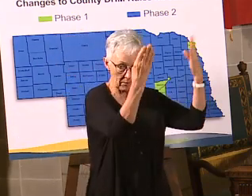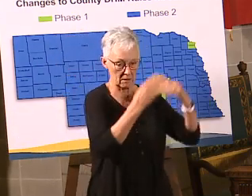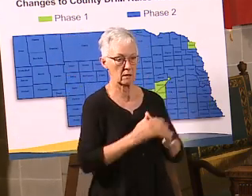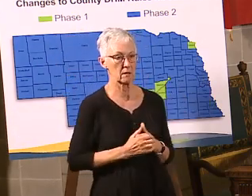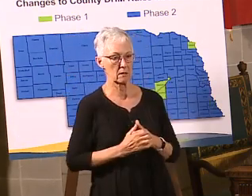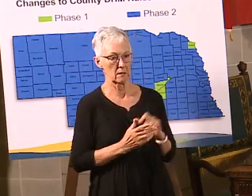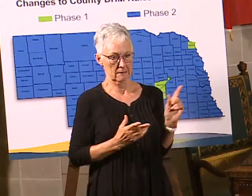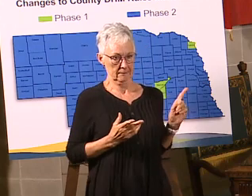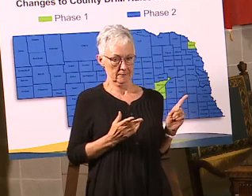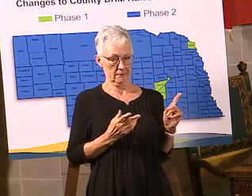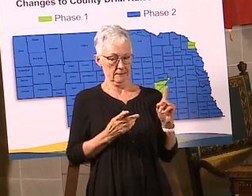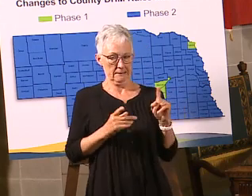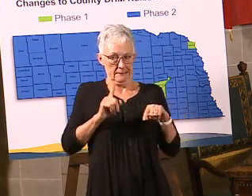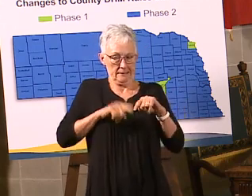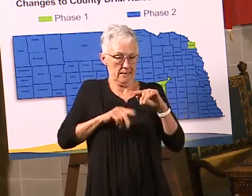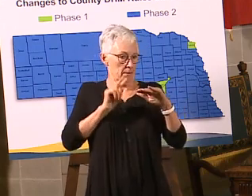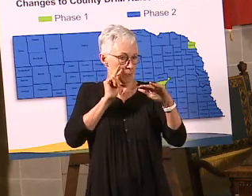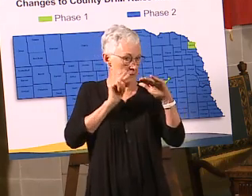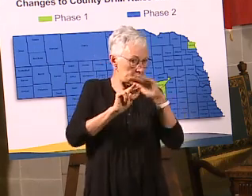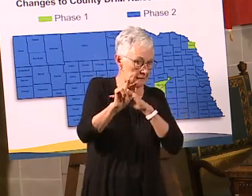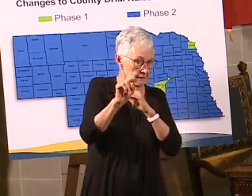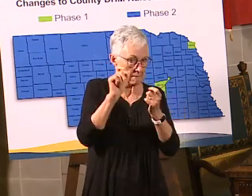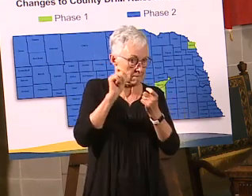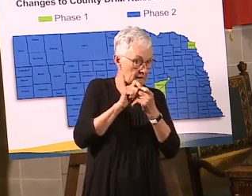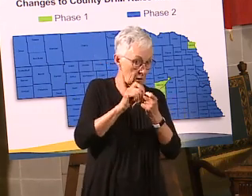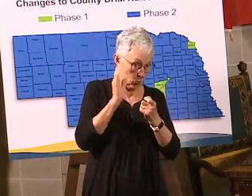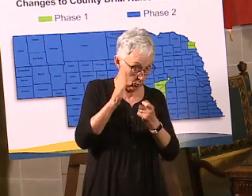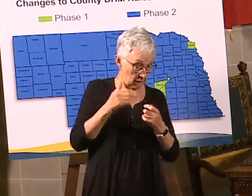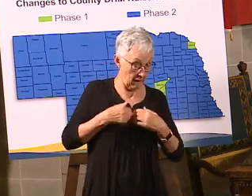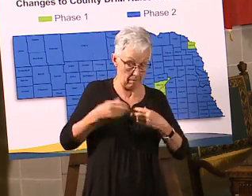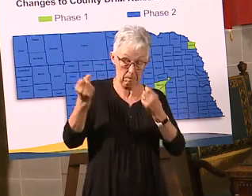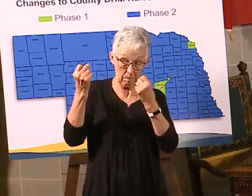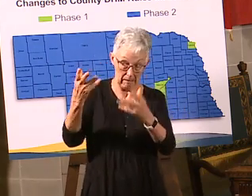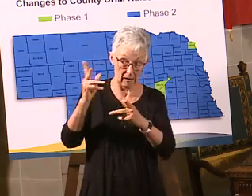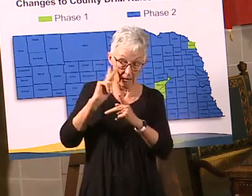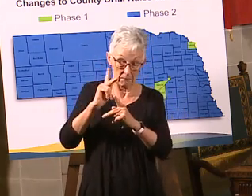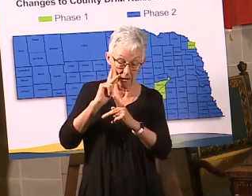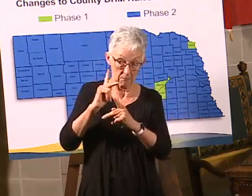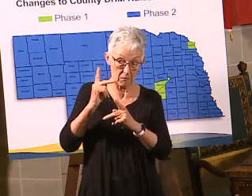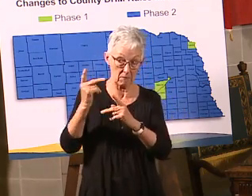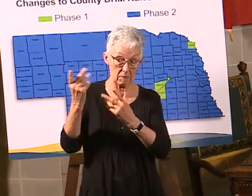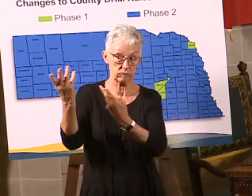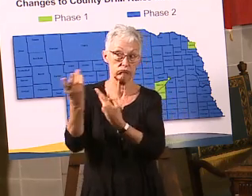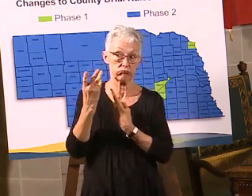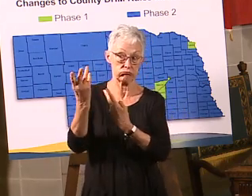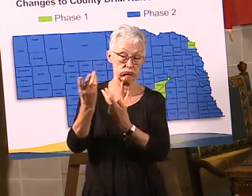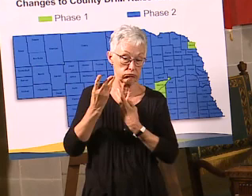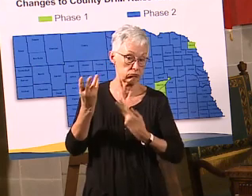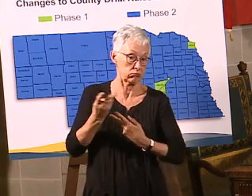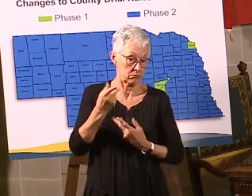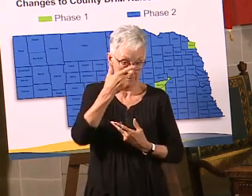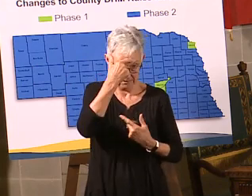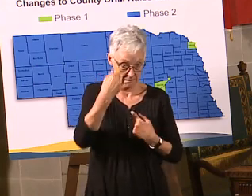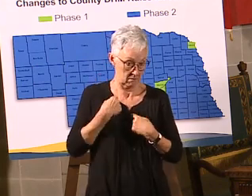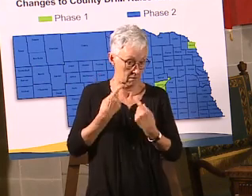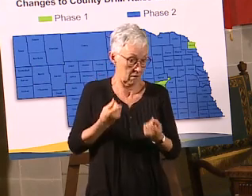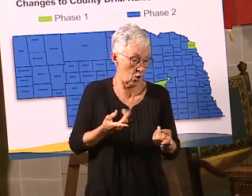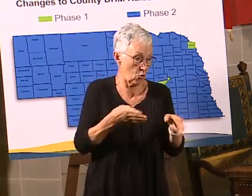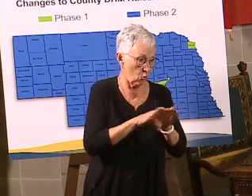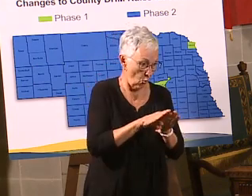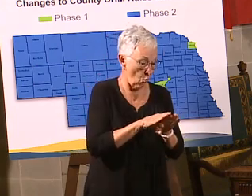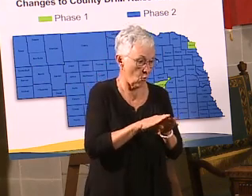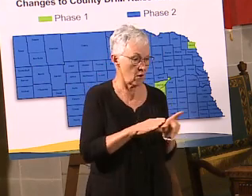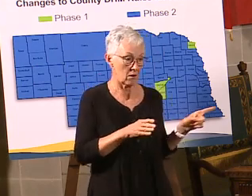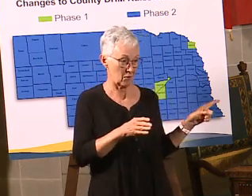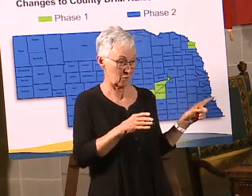number exact, I think you can anticipate that if some services weren't provided in a majority of the counties for 2.5 months, there's going to be